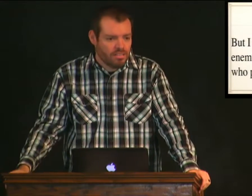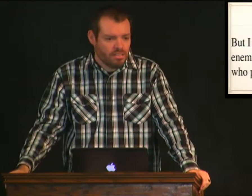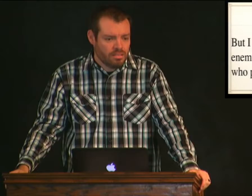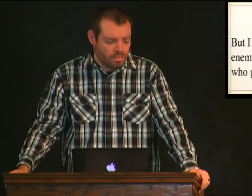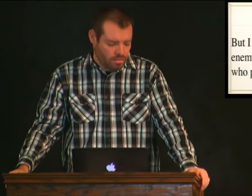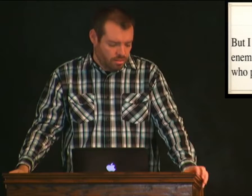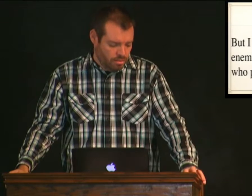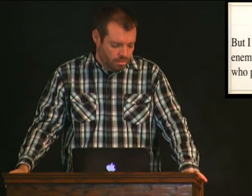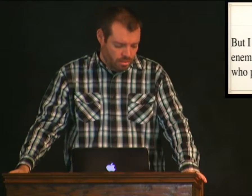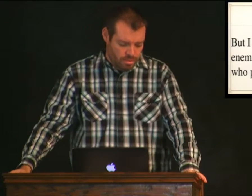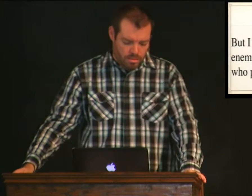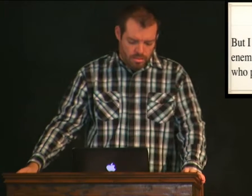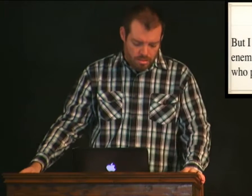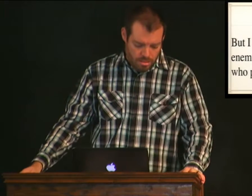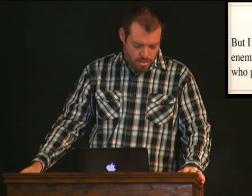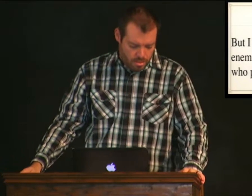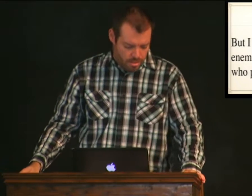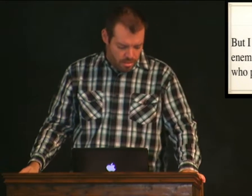that.